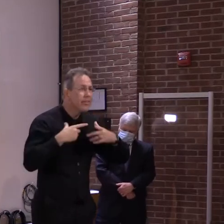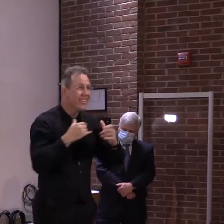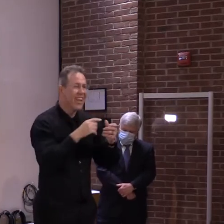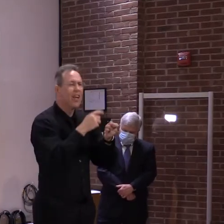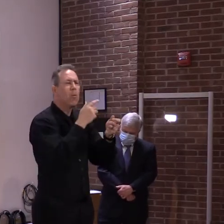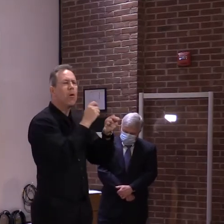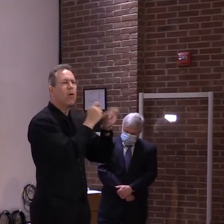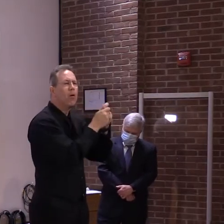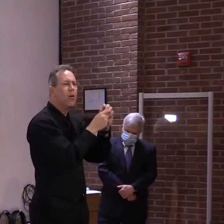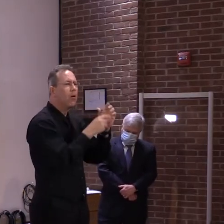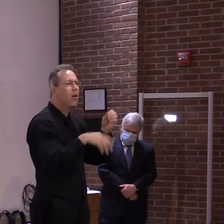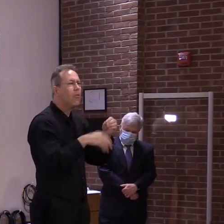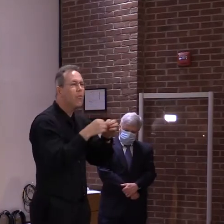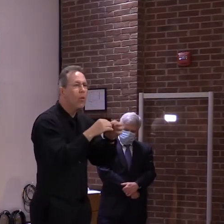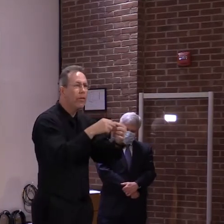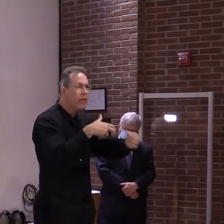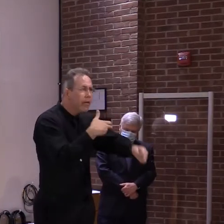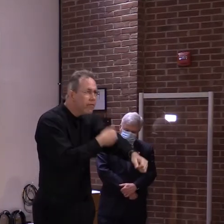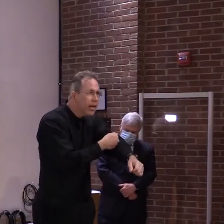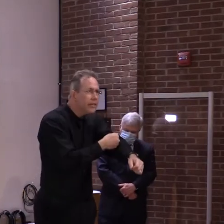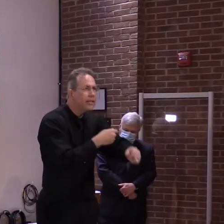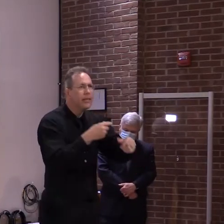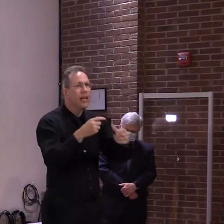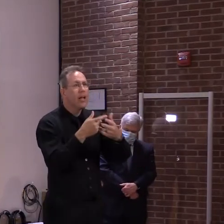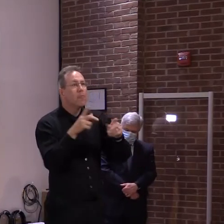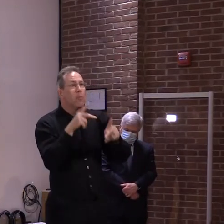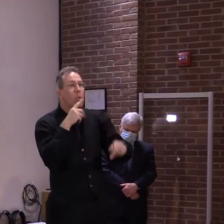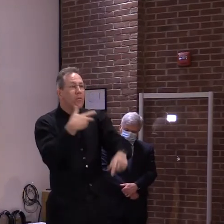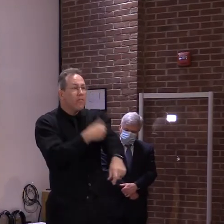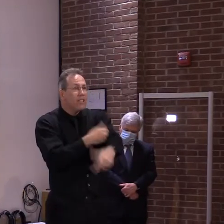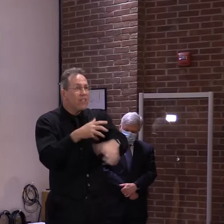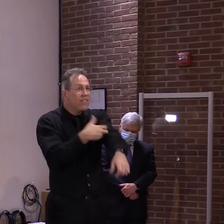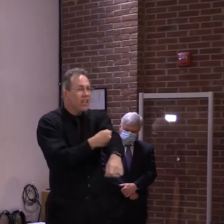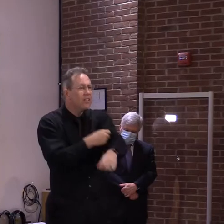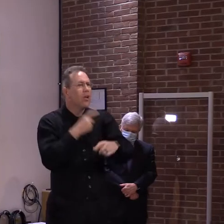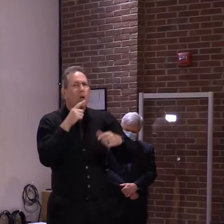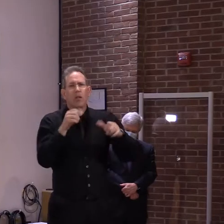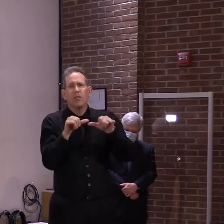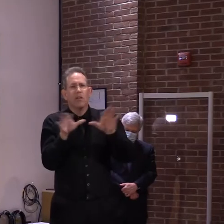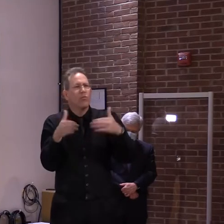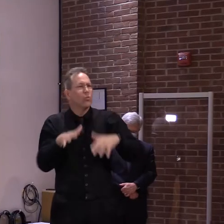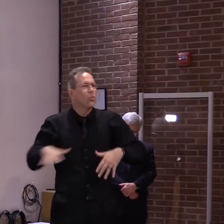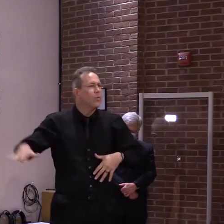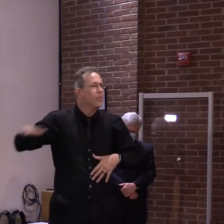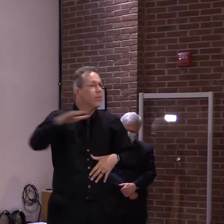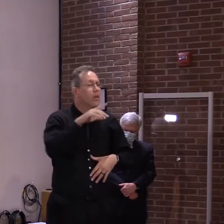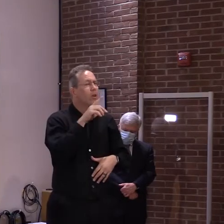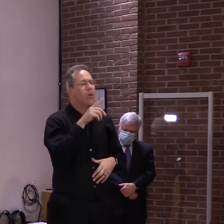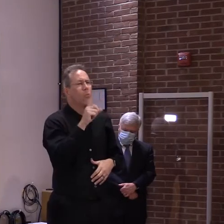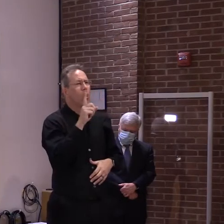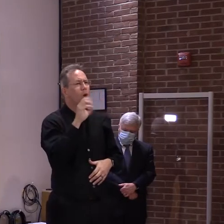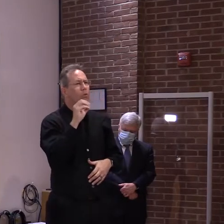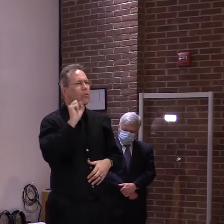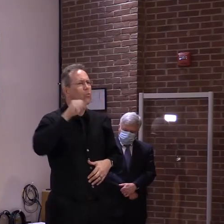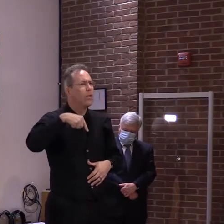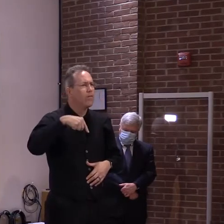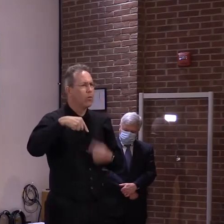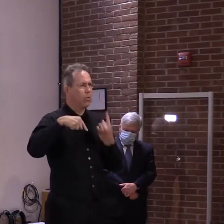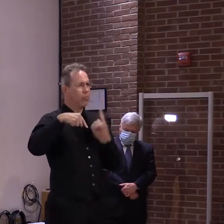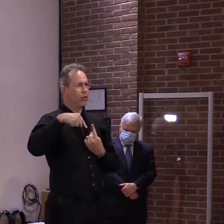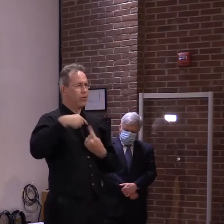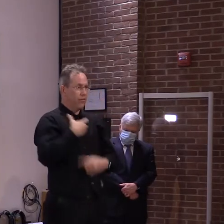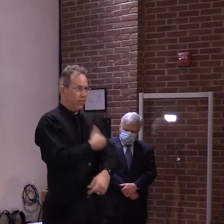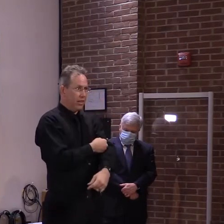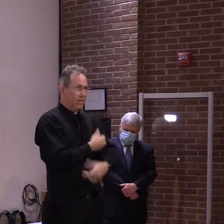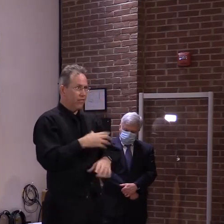the issue there. Because we're talking about, as you were talking about, public events as opposed to gatherings in the privacy